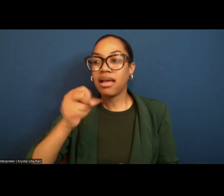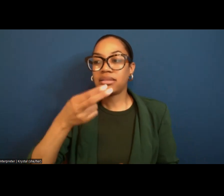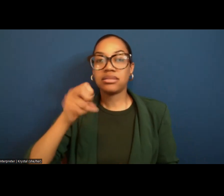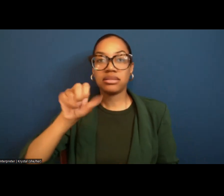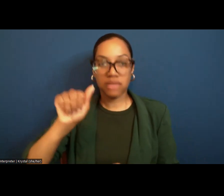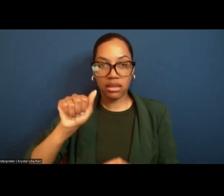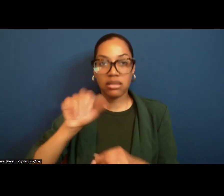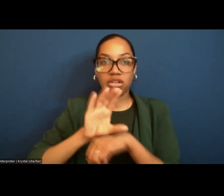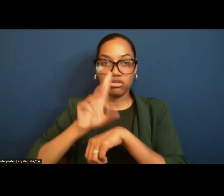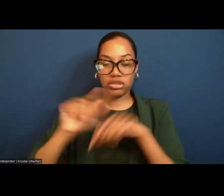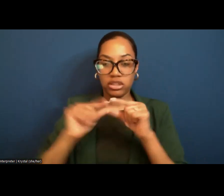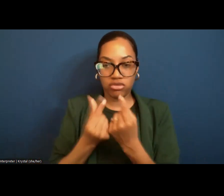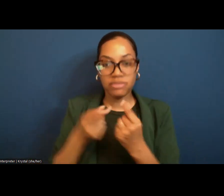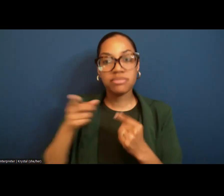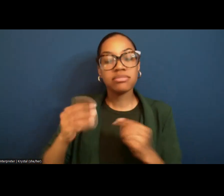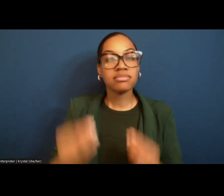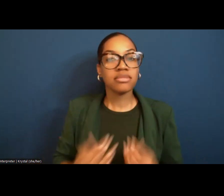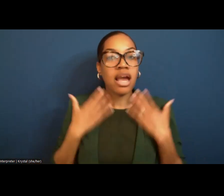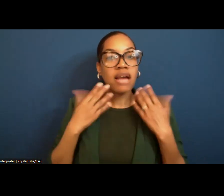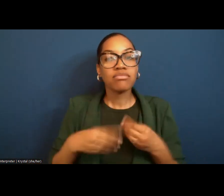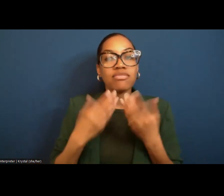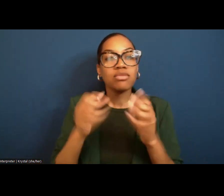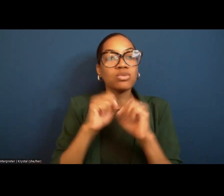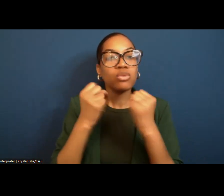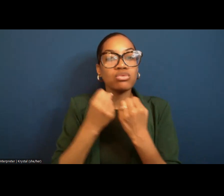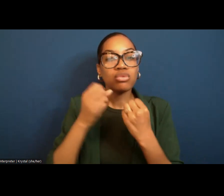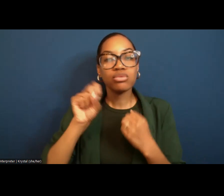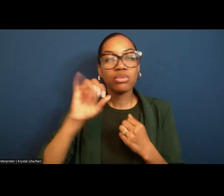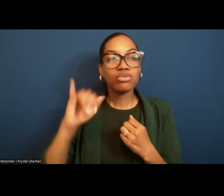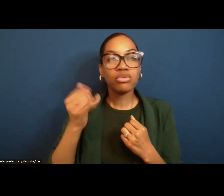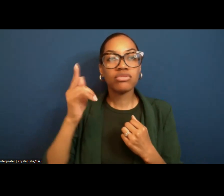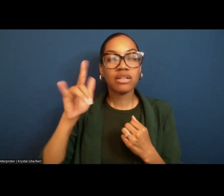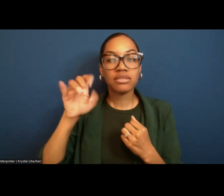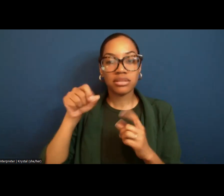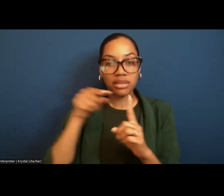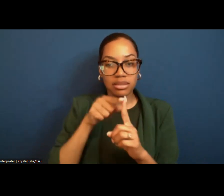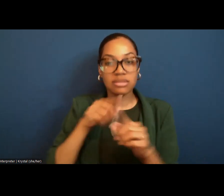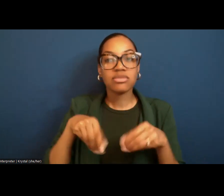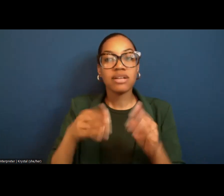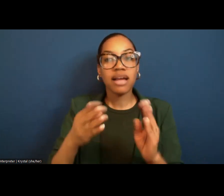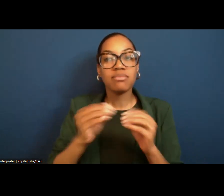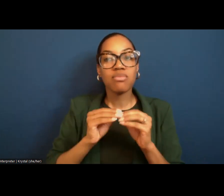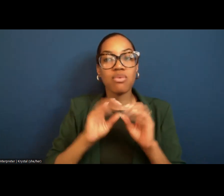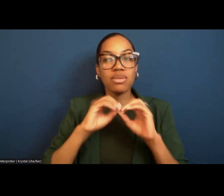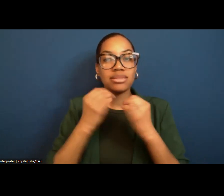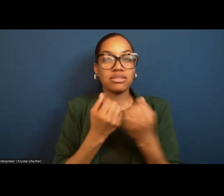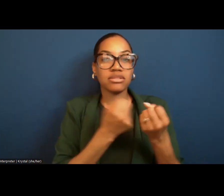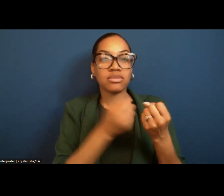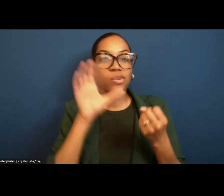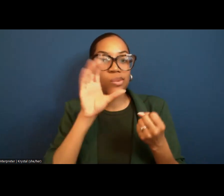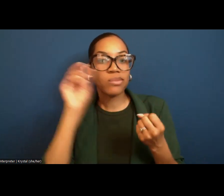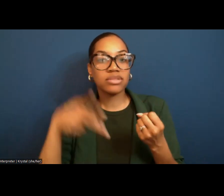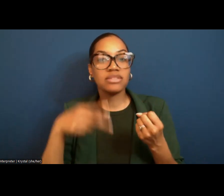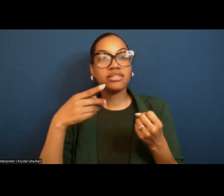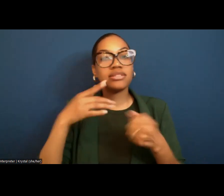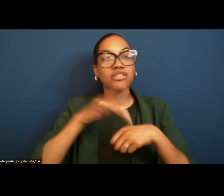childhood professionals, one that centers joy and liberation. Takima's groundbreaking Journey to